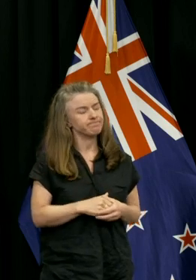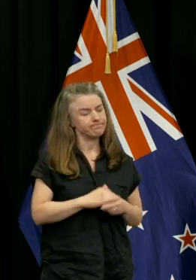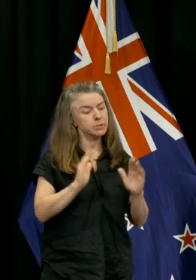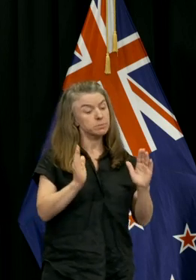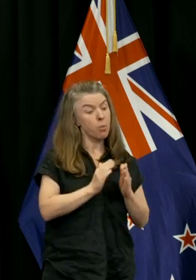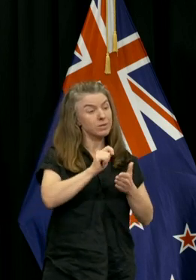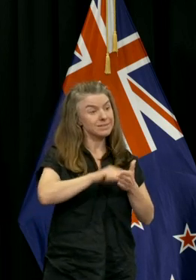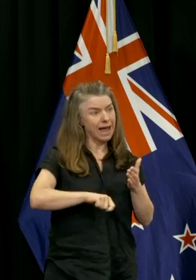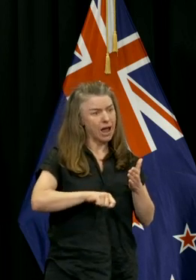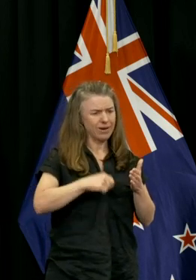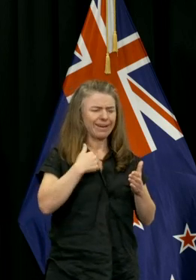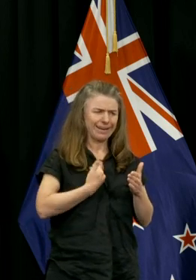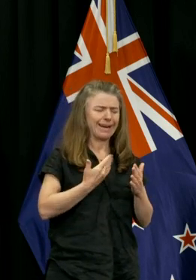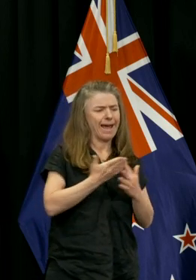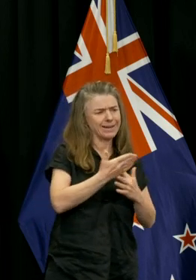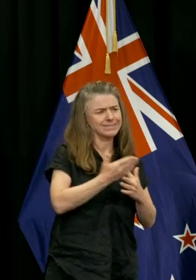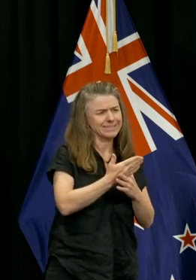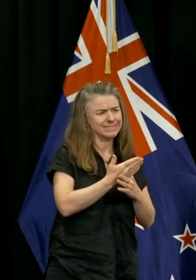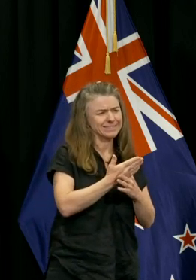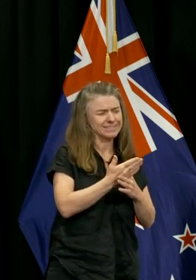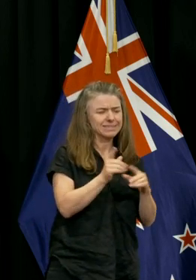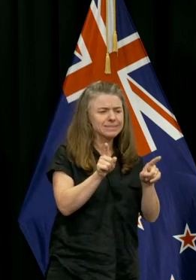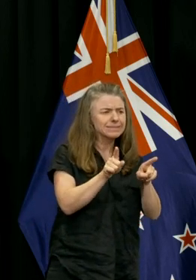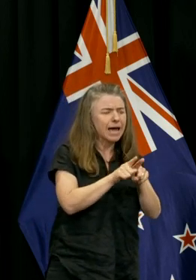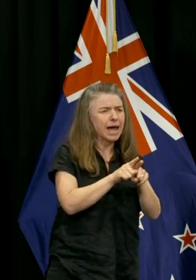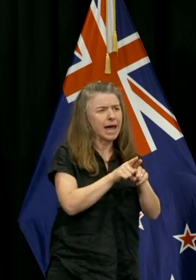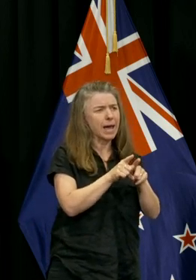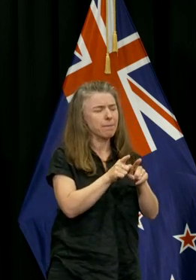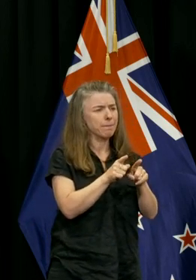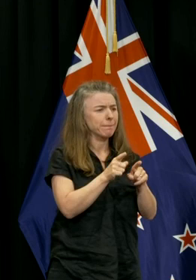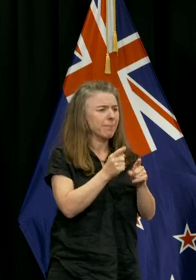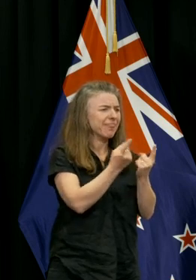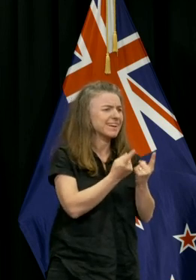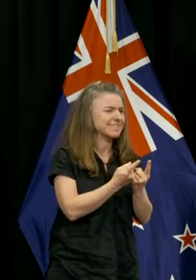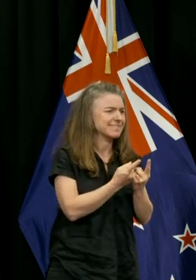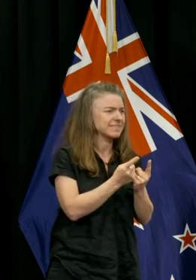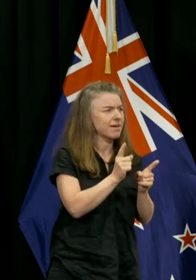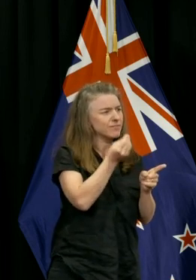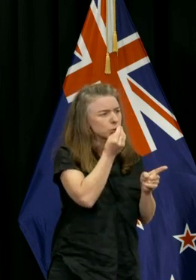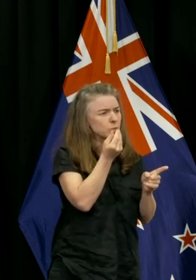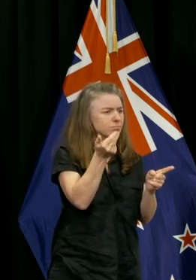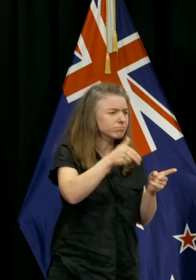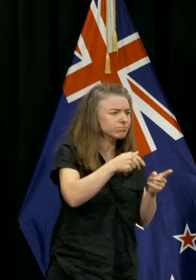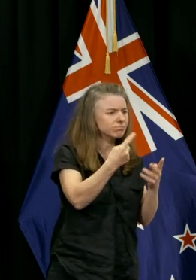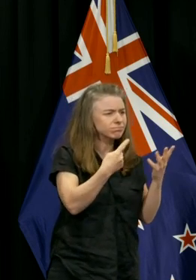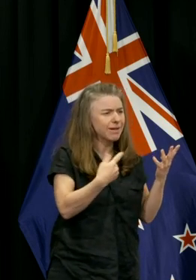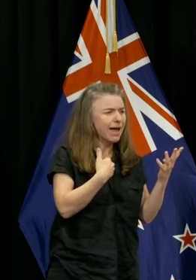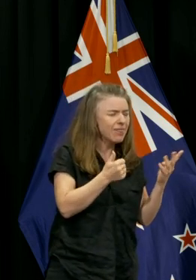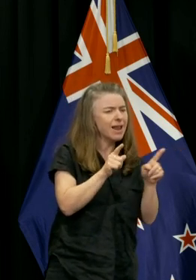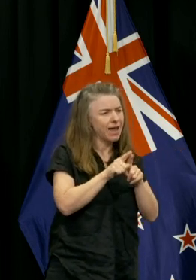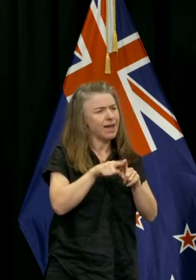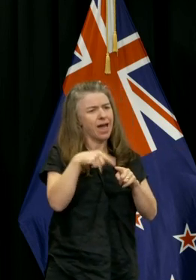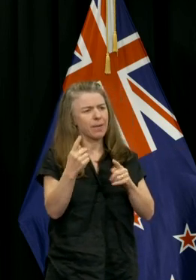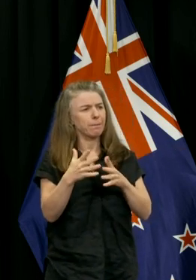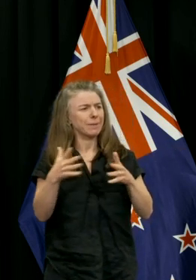those areas do have access to the same essential services and foods that other parts of the country do. So in those areas